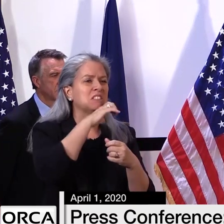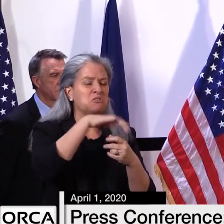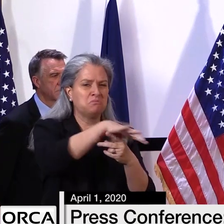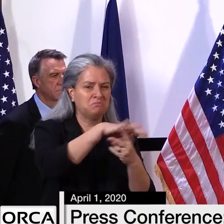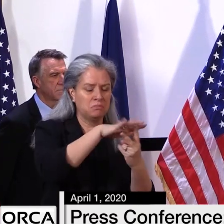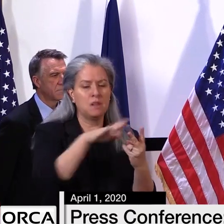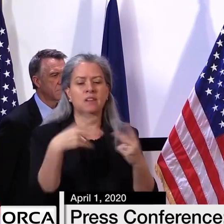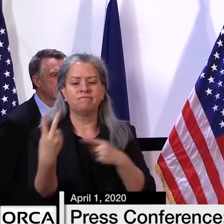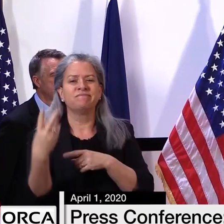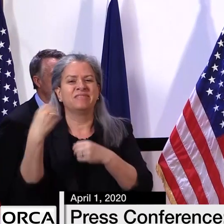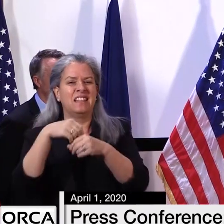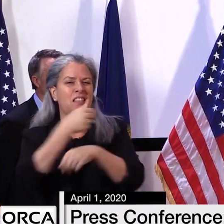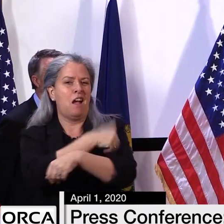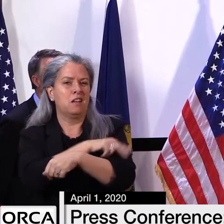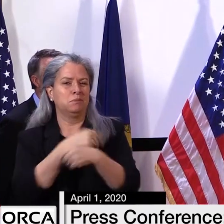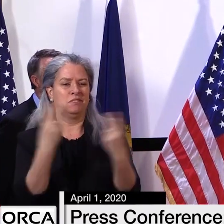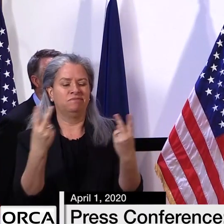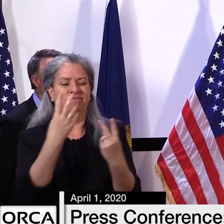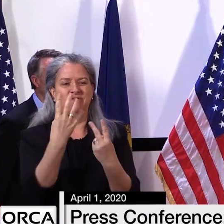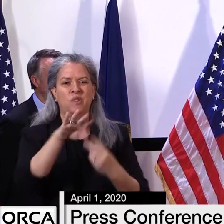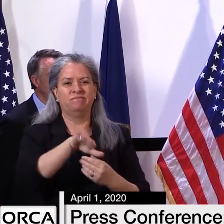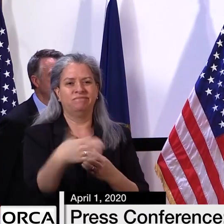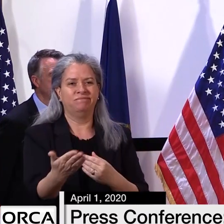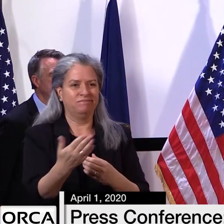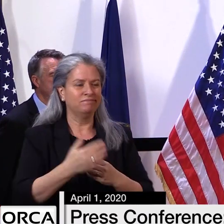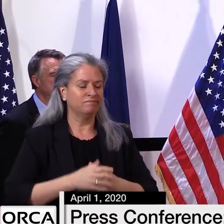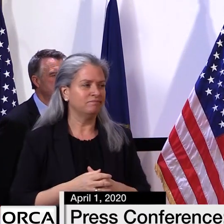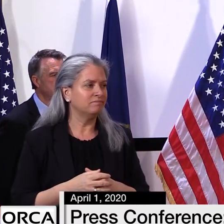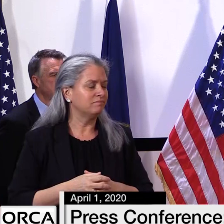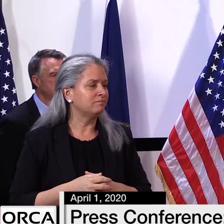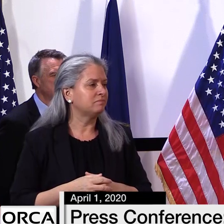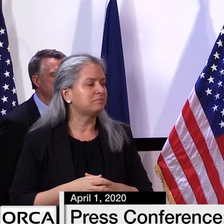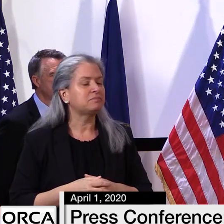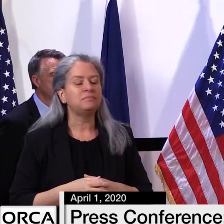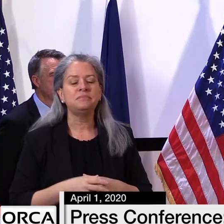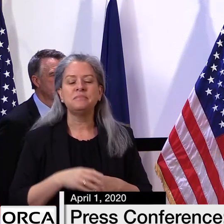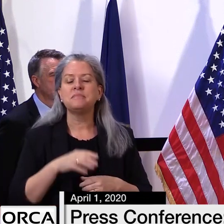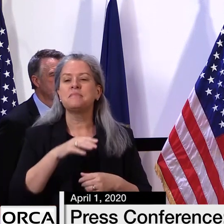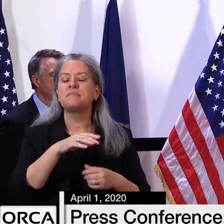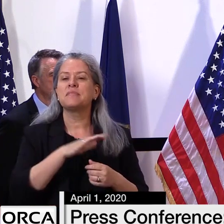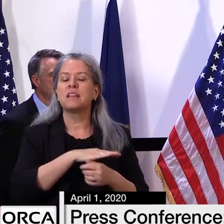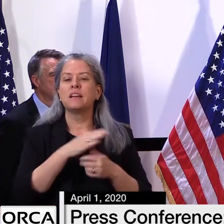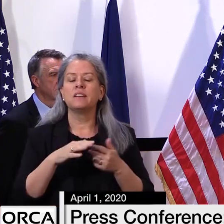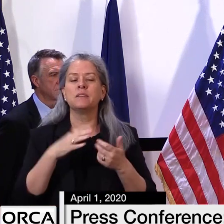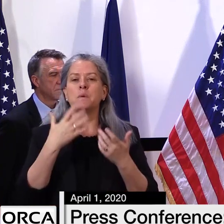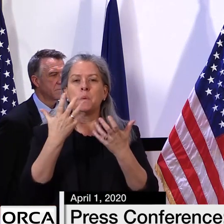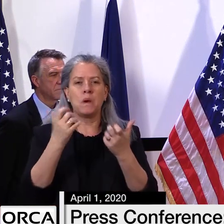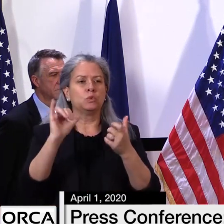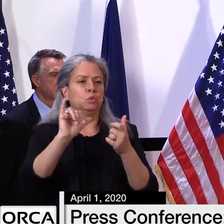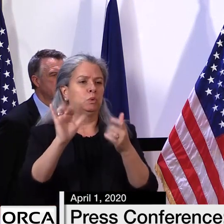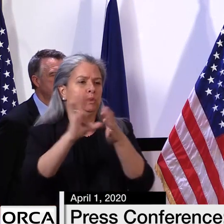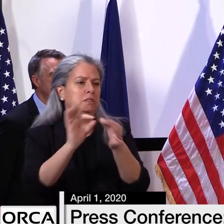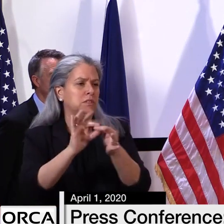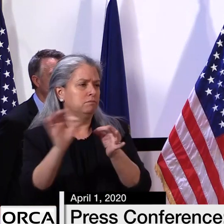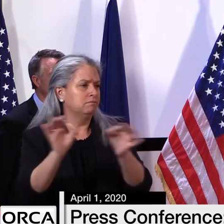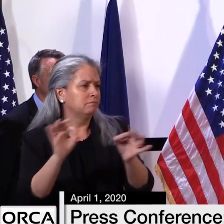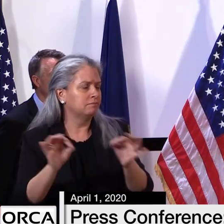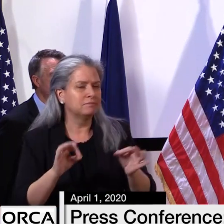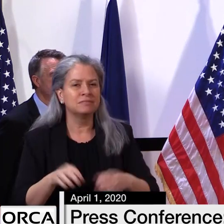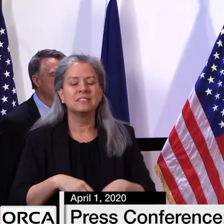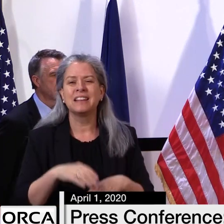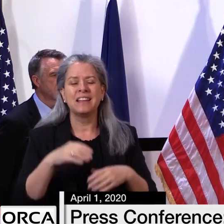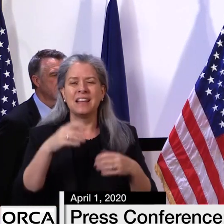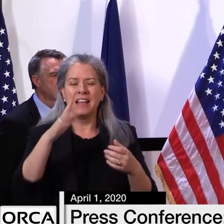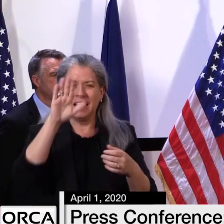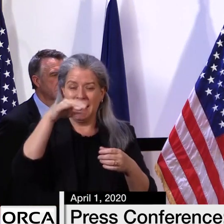Third item I'd like to mention is people often ask, when there's an outbreak in a facility, what exactly